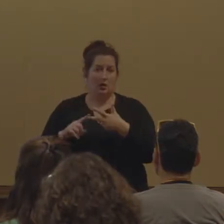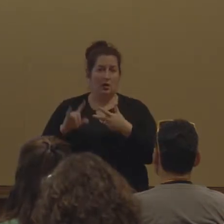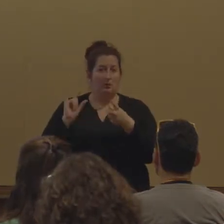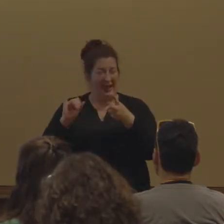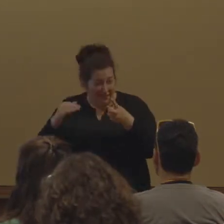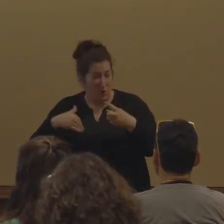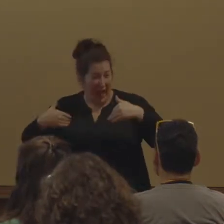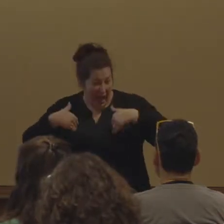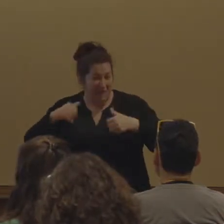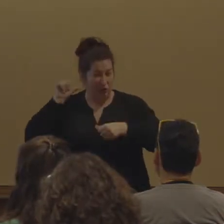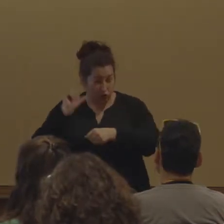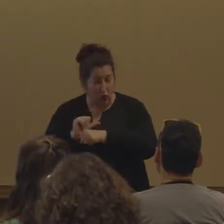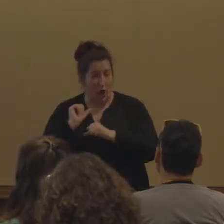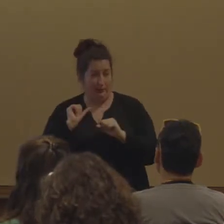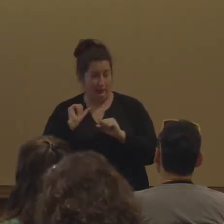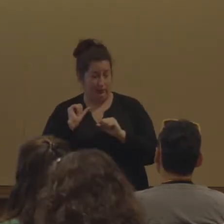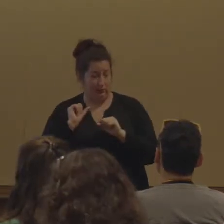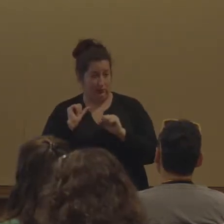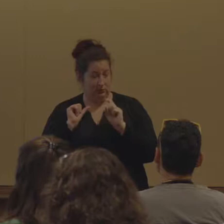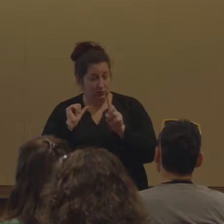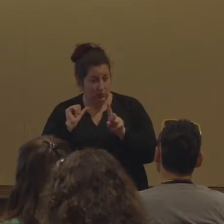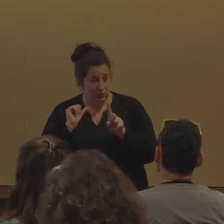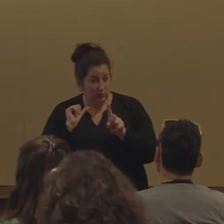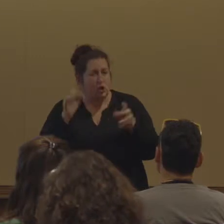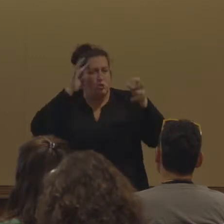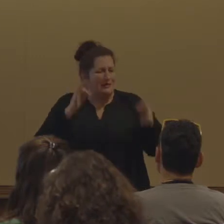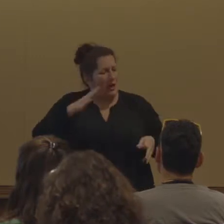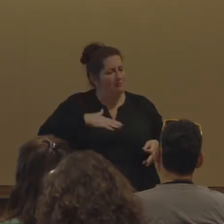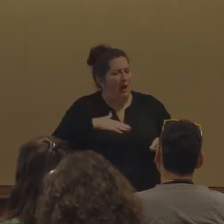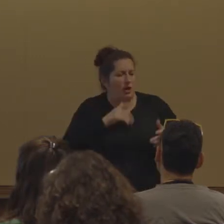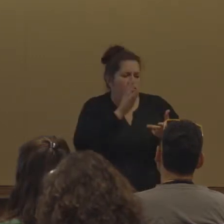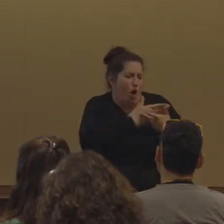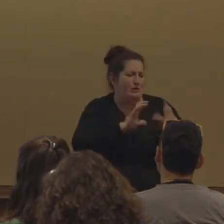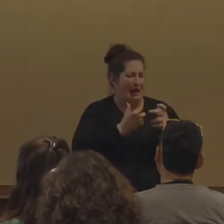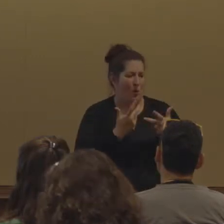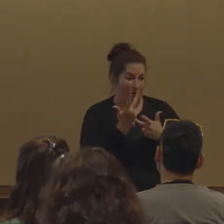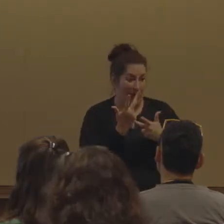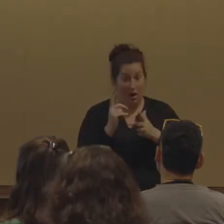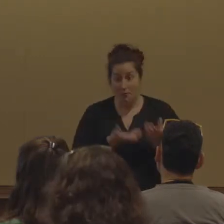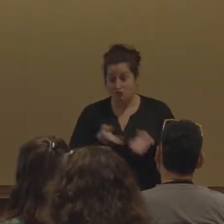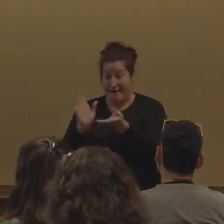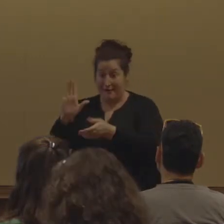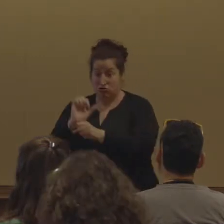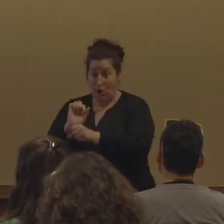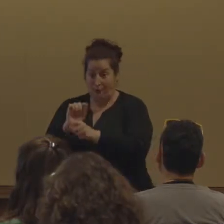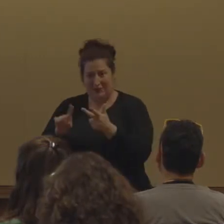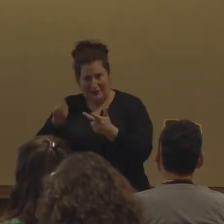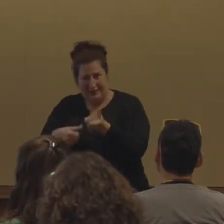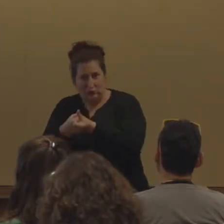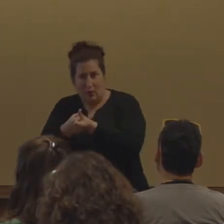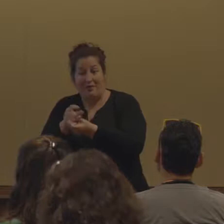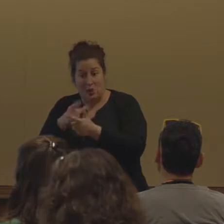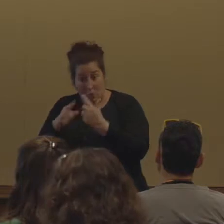have a job, so let's say you decide my daughter's a category 3, I take her, I get her a job, and then she needs support,